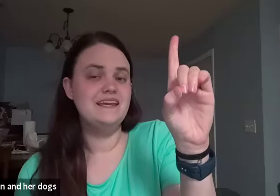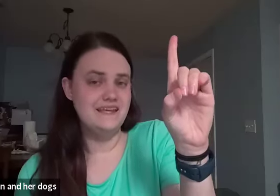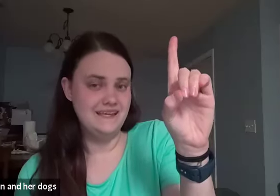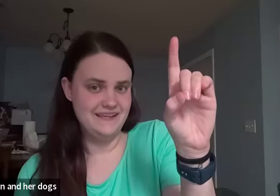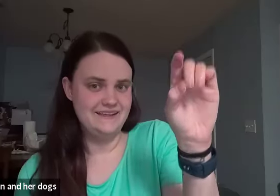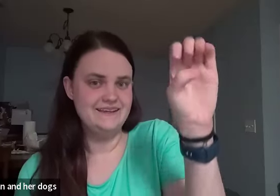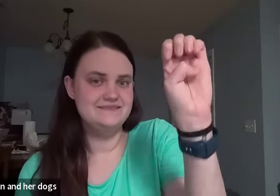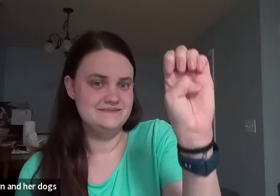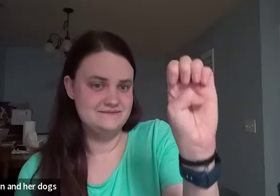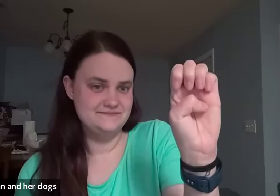E,